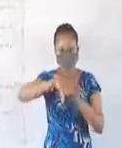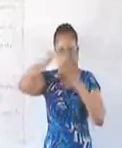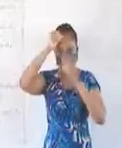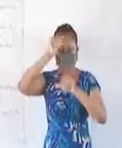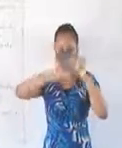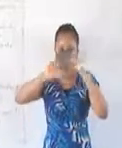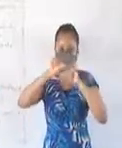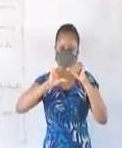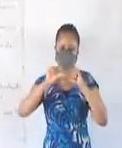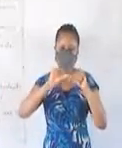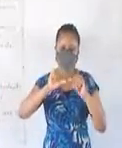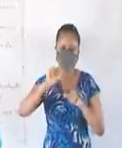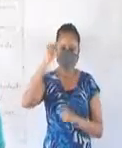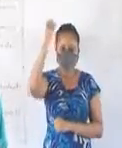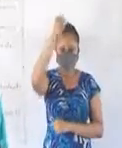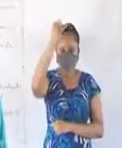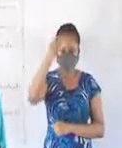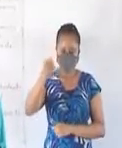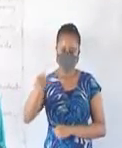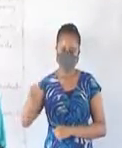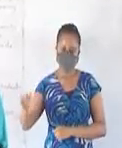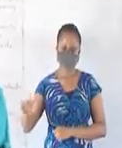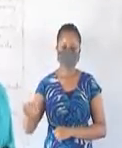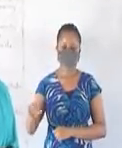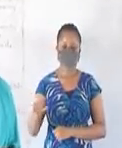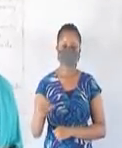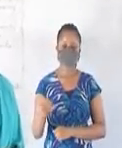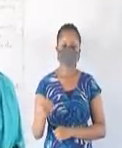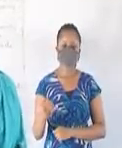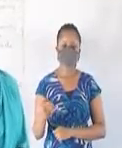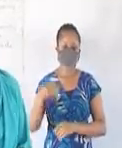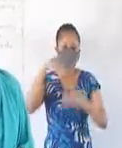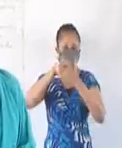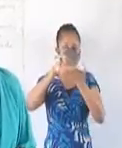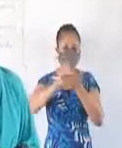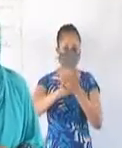quadratic graph. In that quadratic graph, we